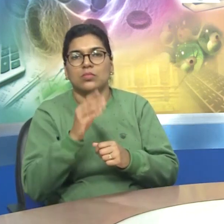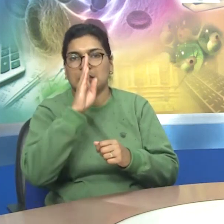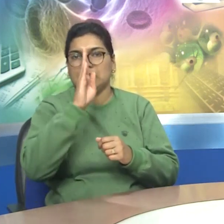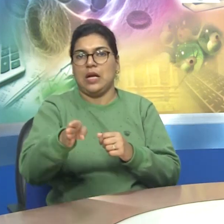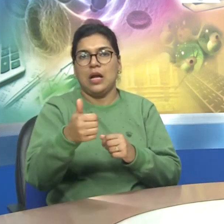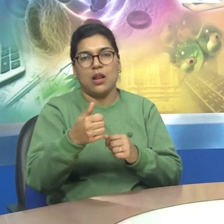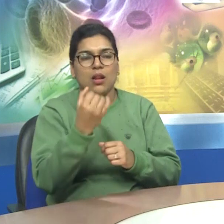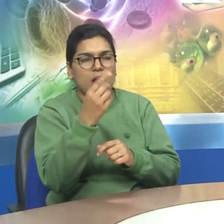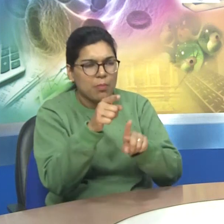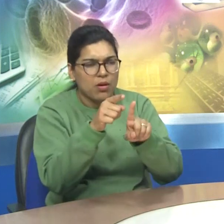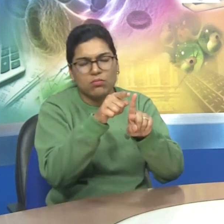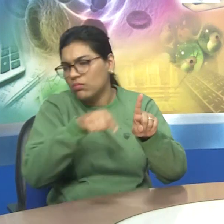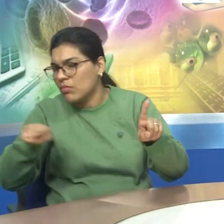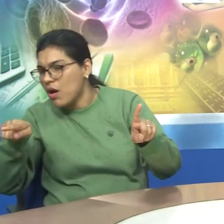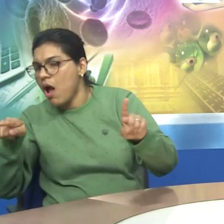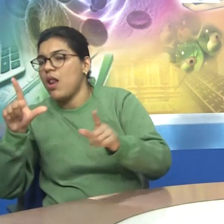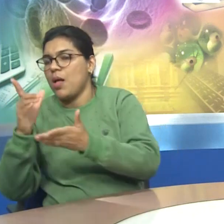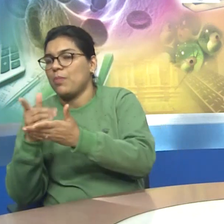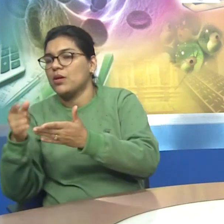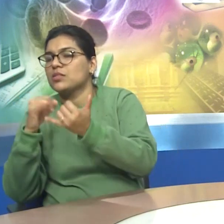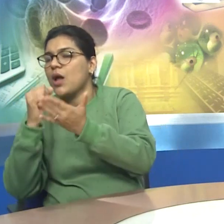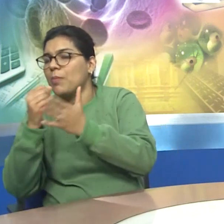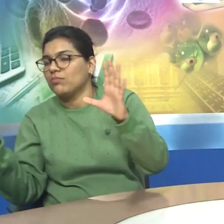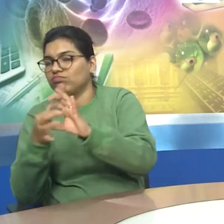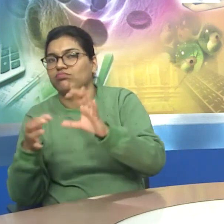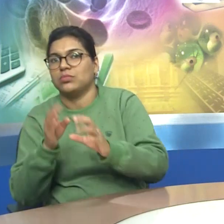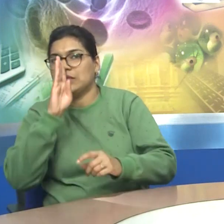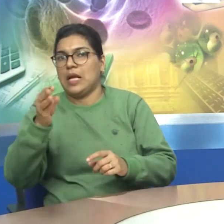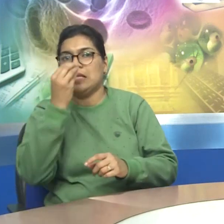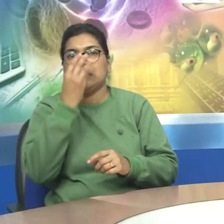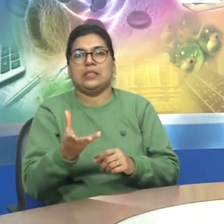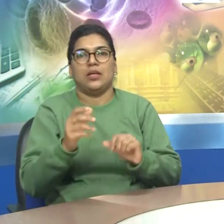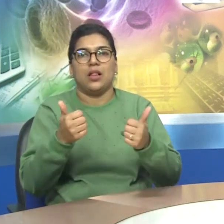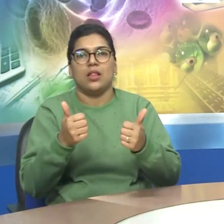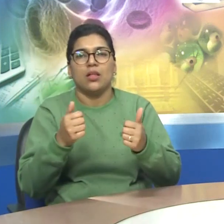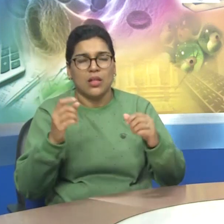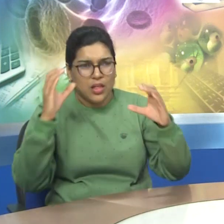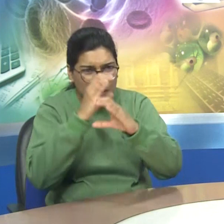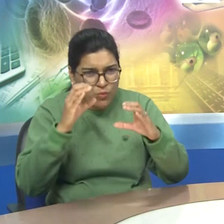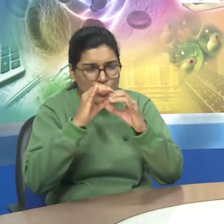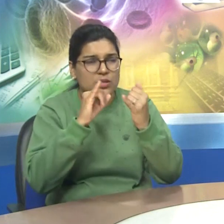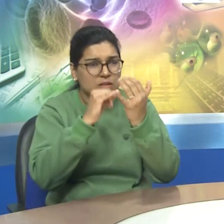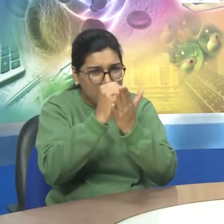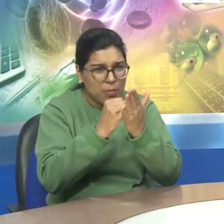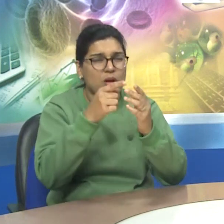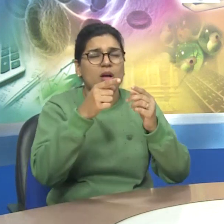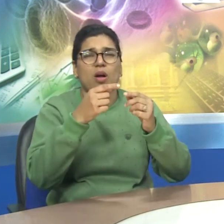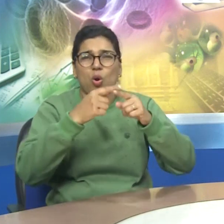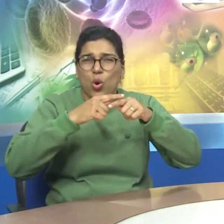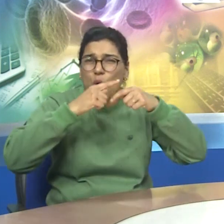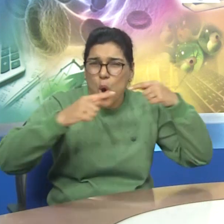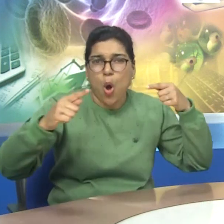and subjects can be assigned numbers directly from the scheduled charts and